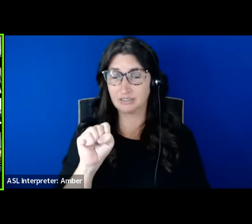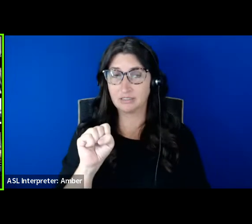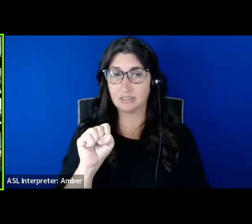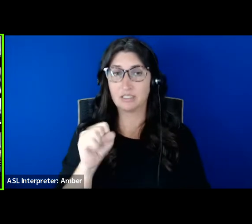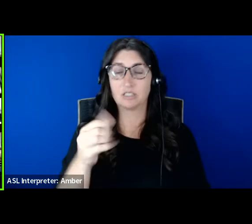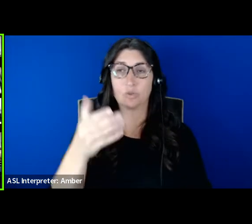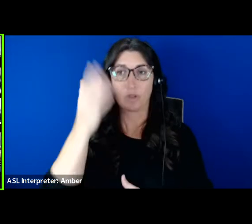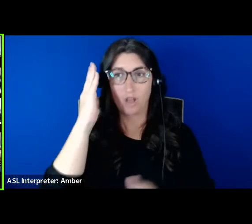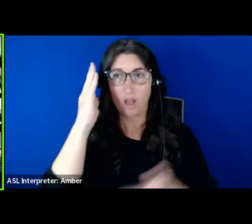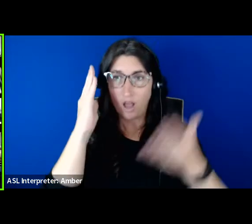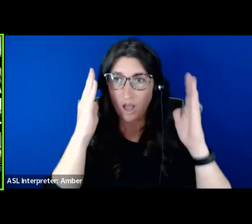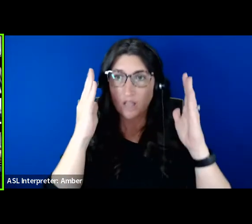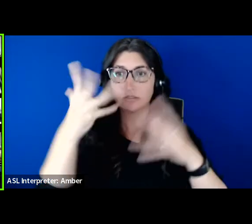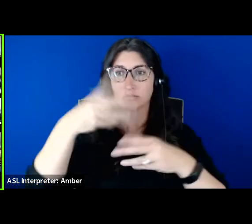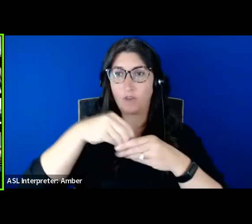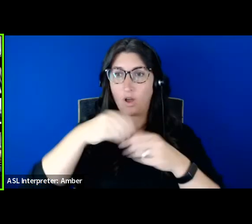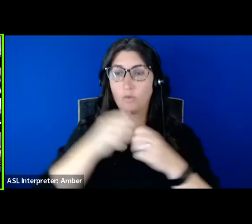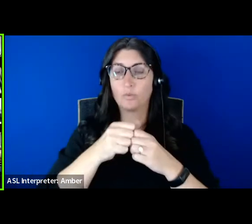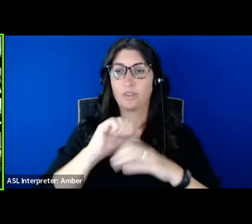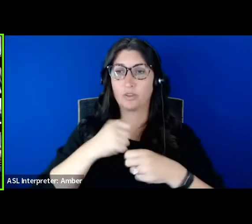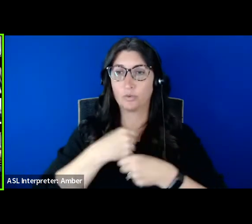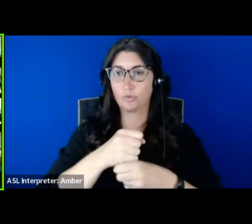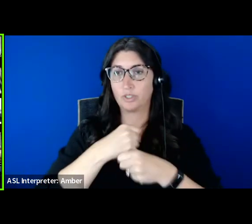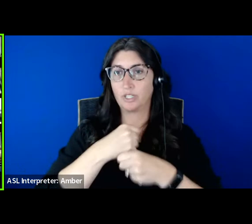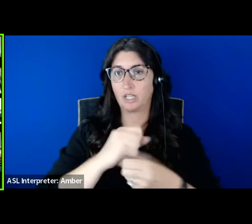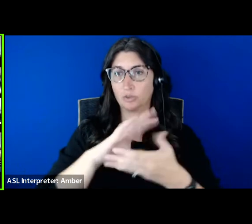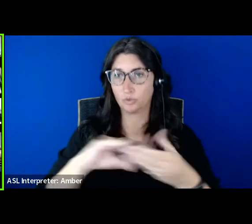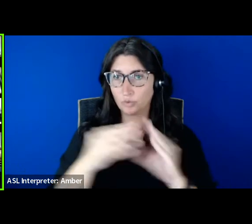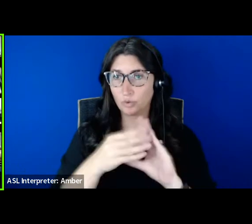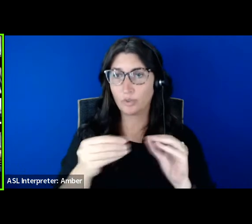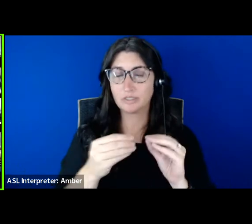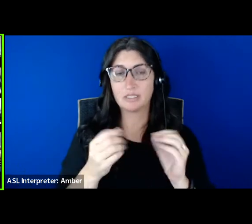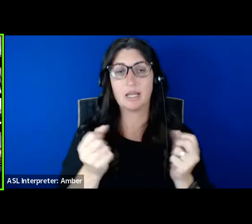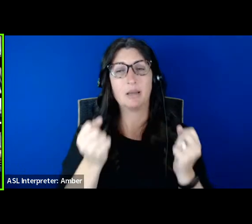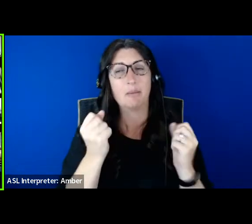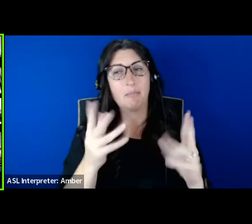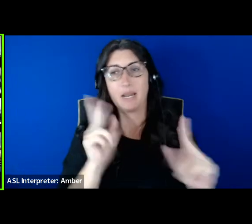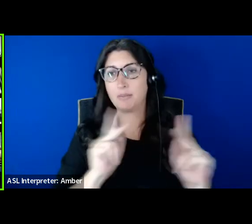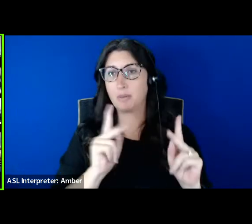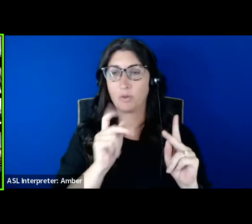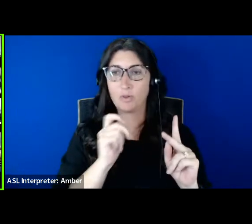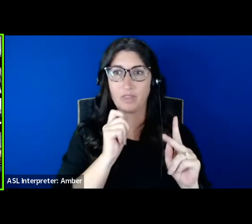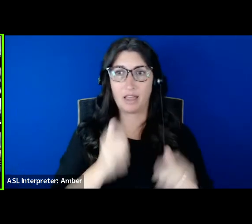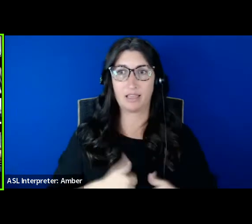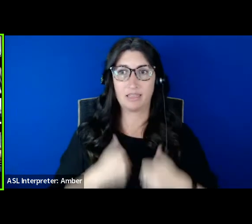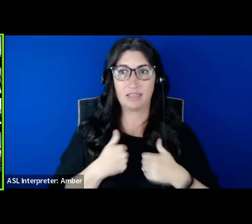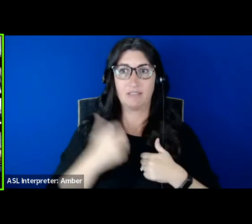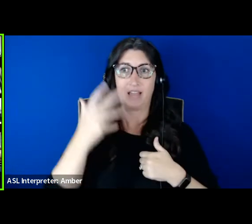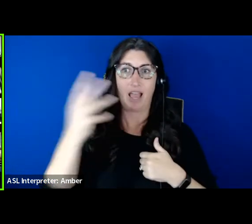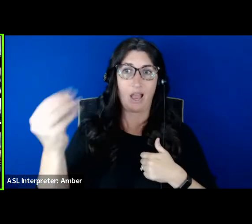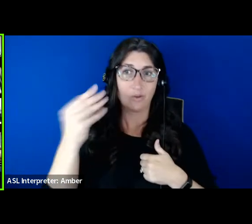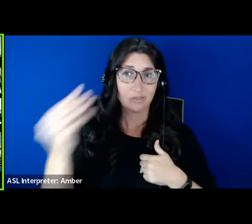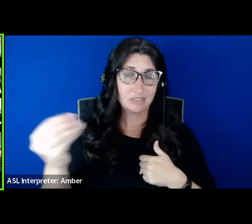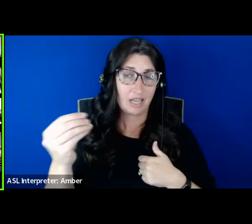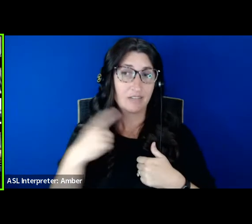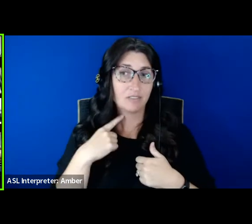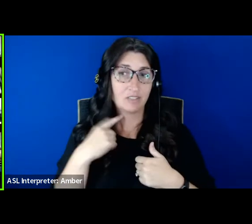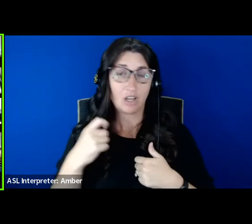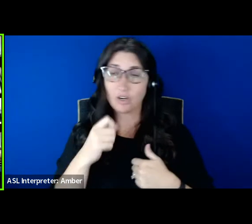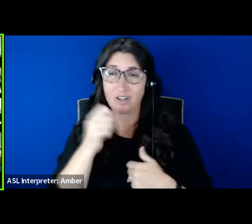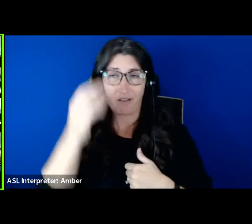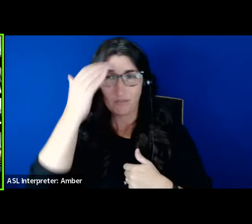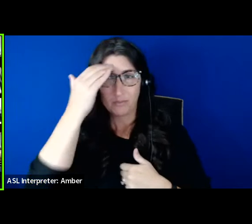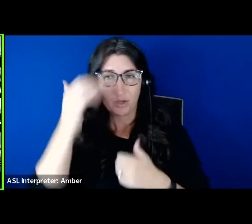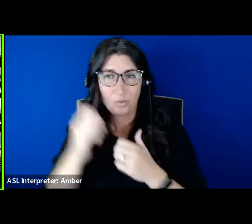stories. Partly because many of the children who now live outside of Tonga are not familiar with these stories.